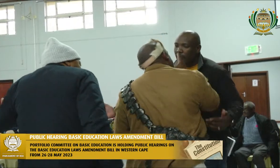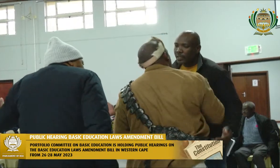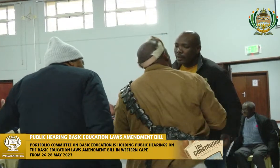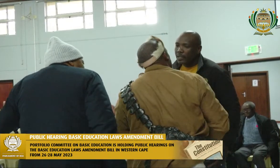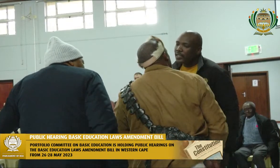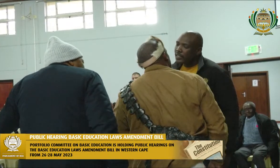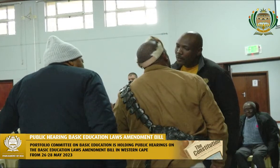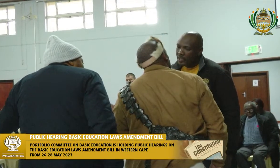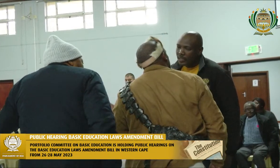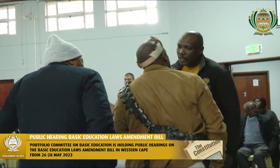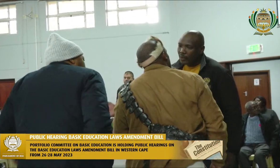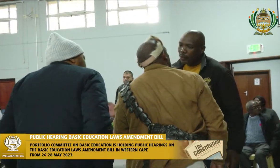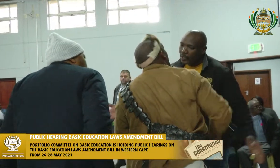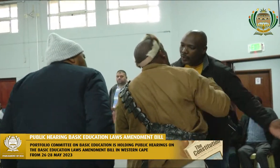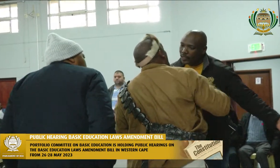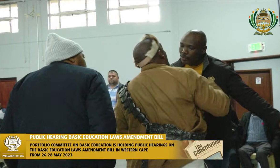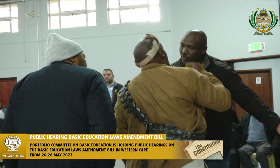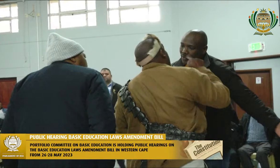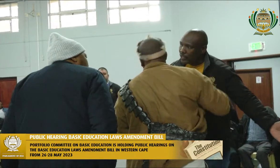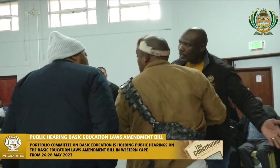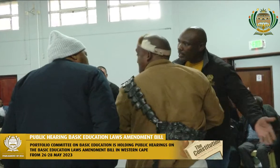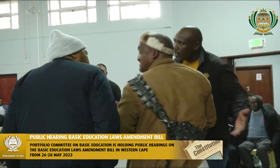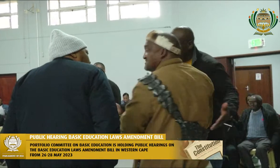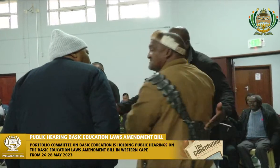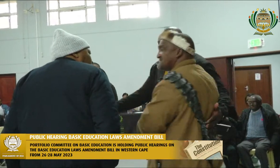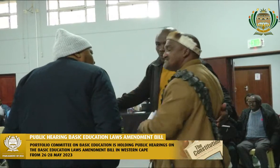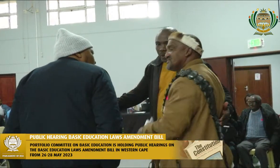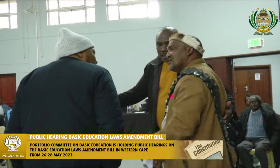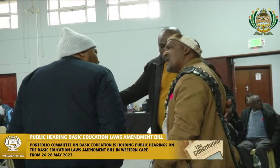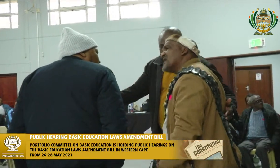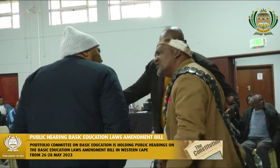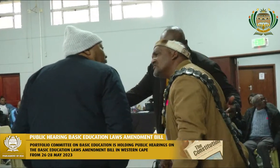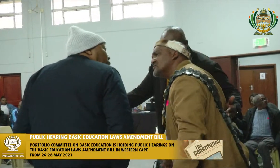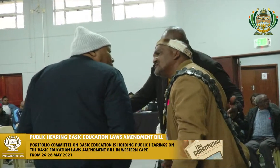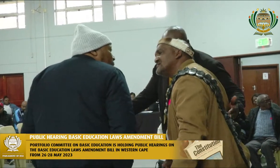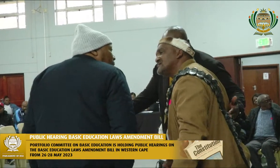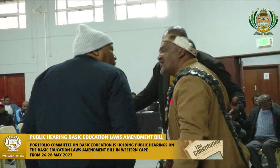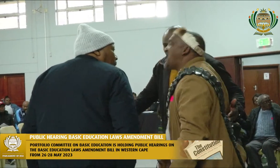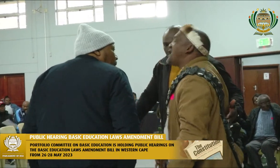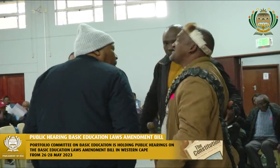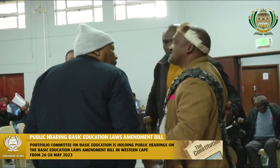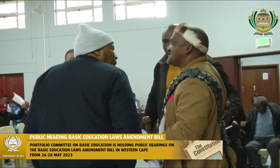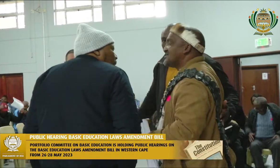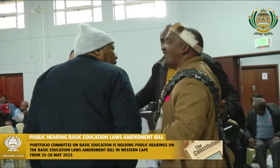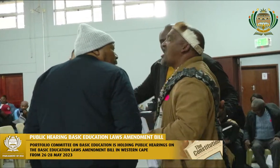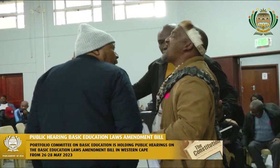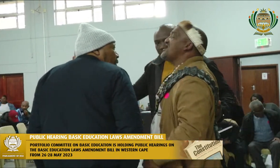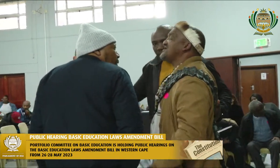behavior, you must make it a point that it doesn't repeat itself. Thank you very much.